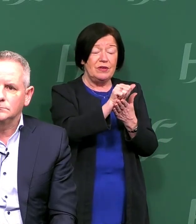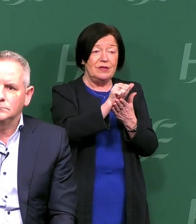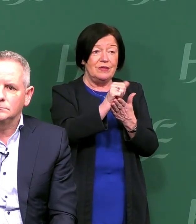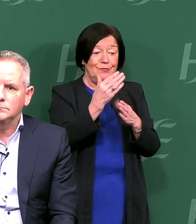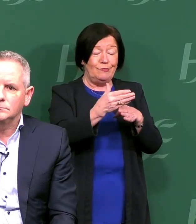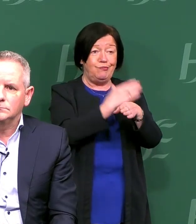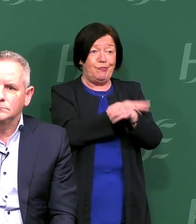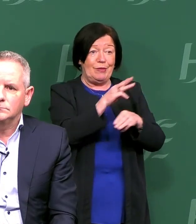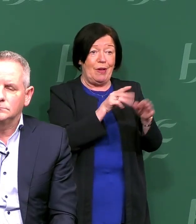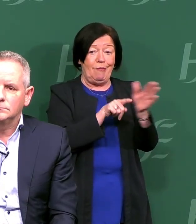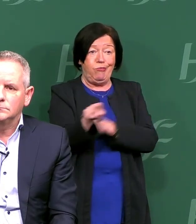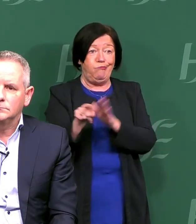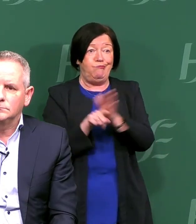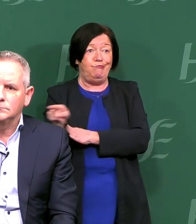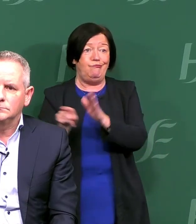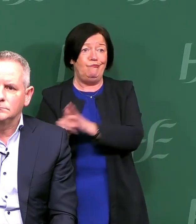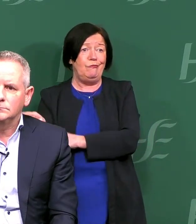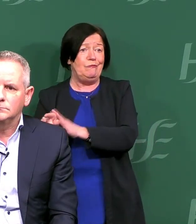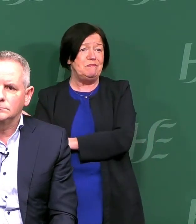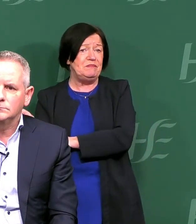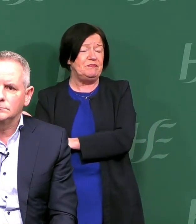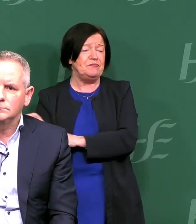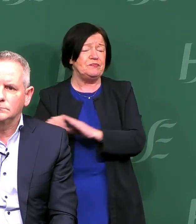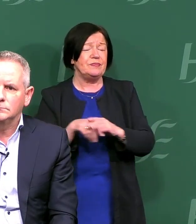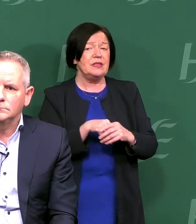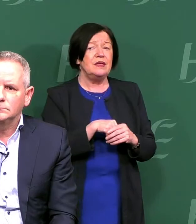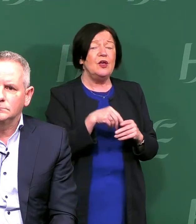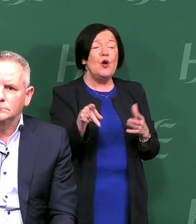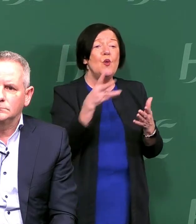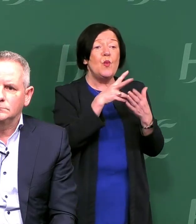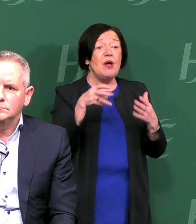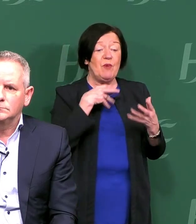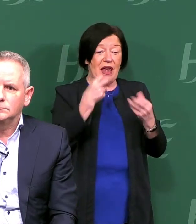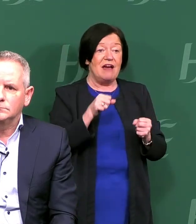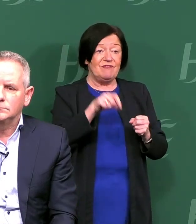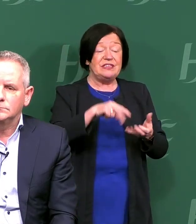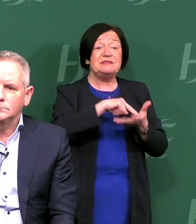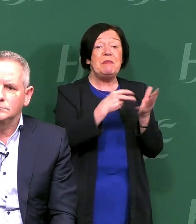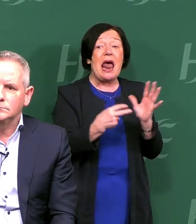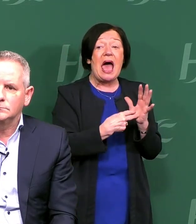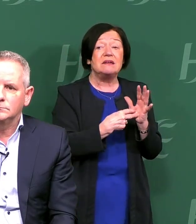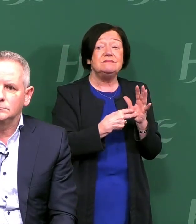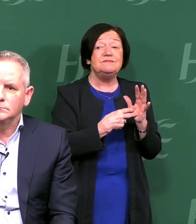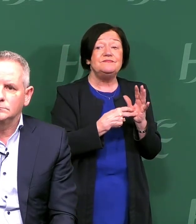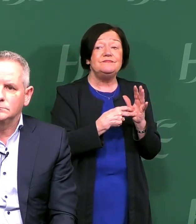left. And I suppose, when are we going to have this plan? Because